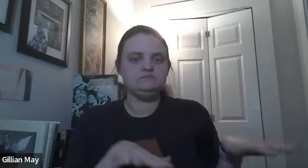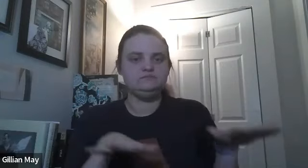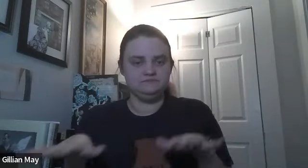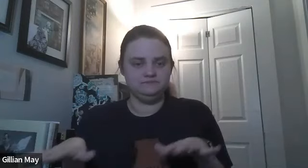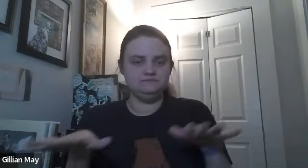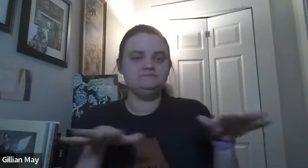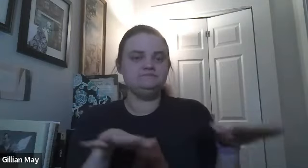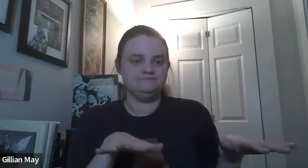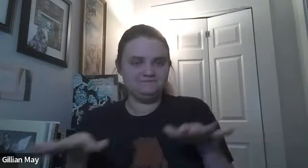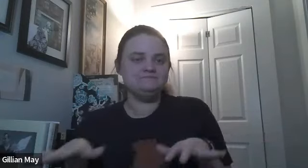Mm-hmm.